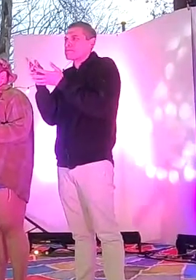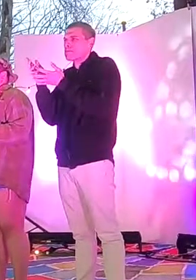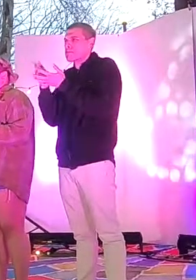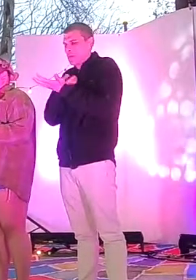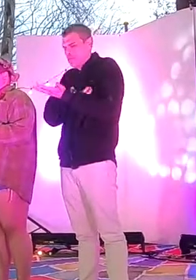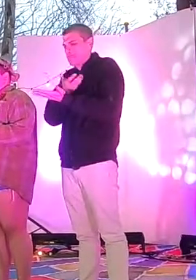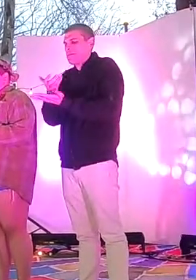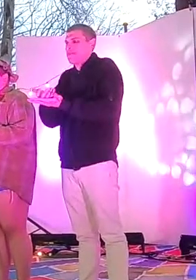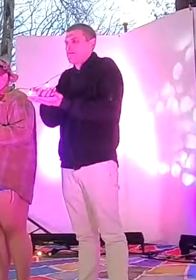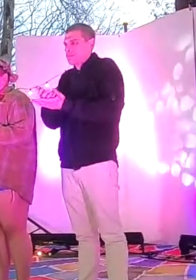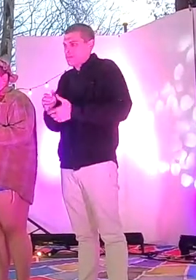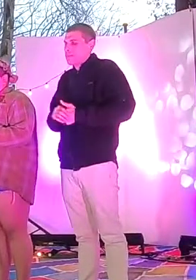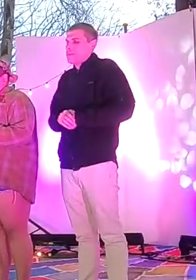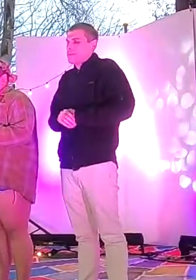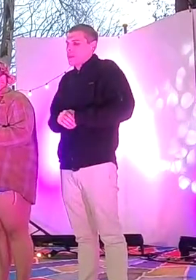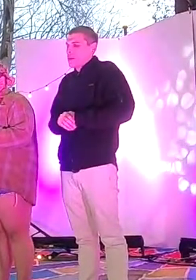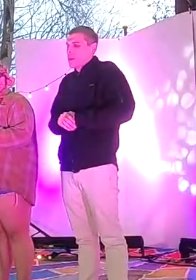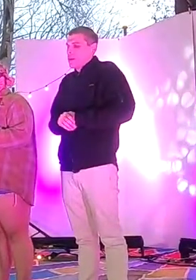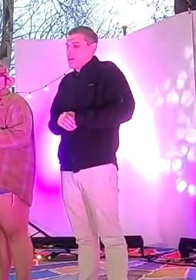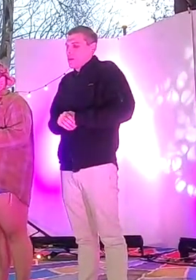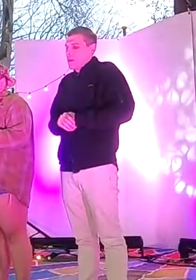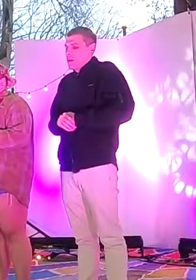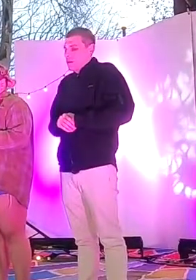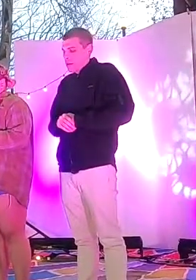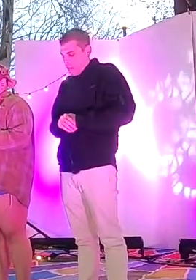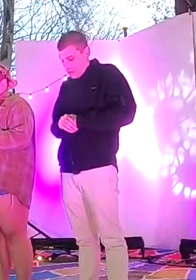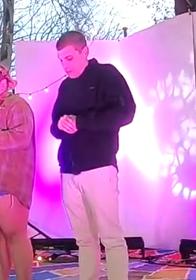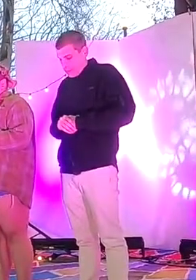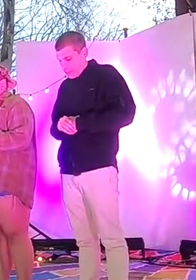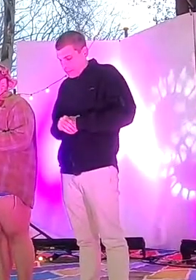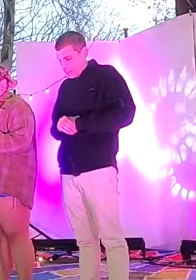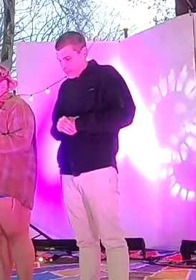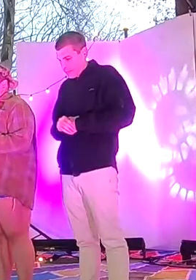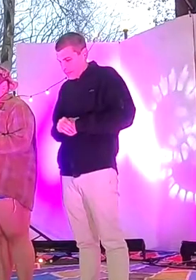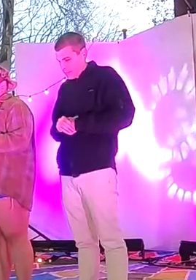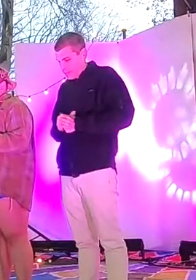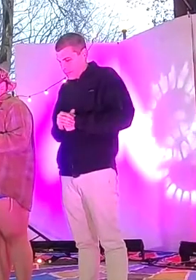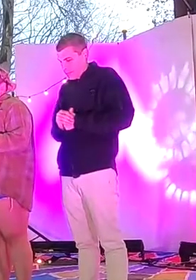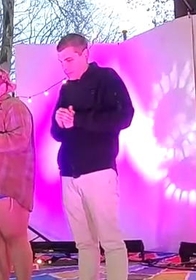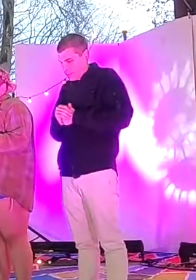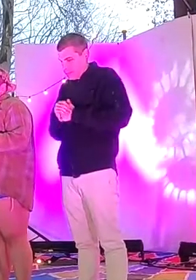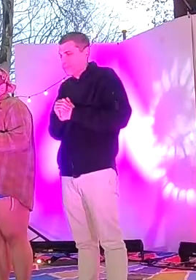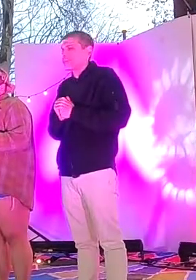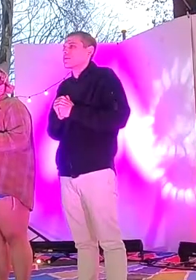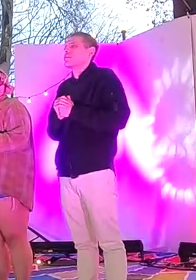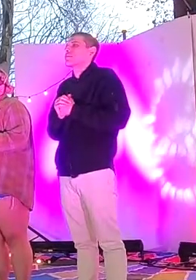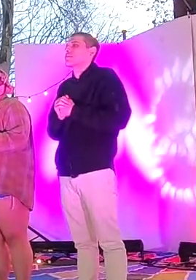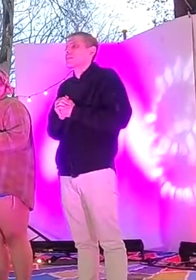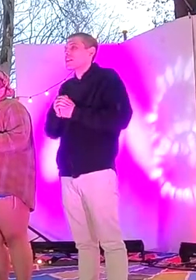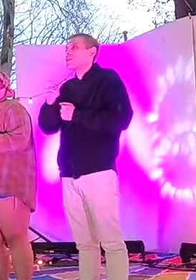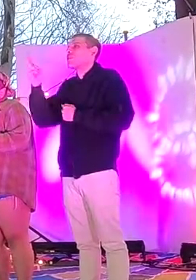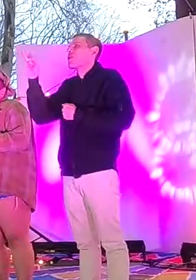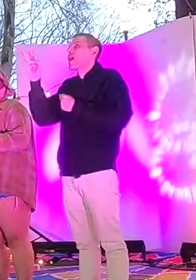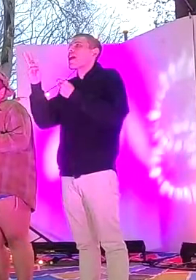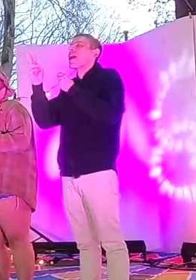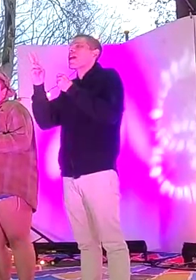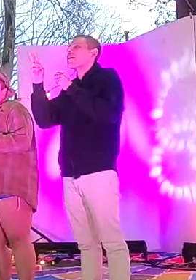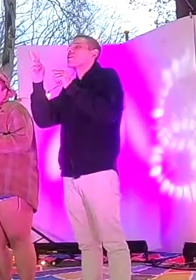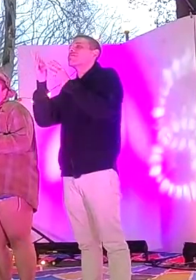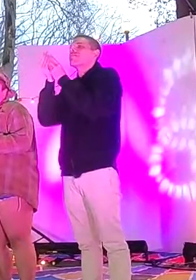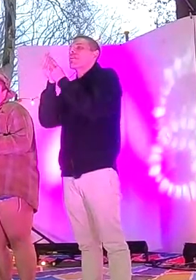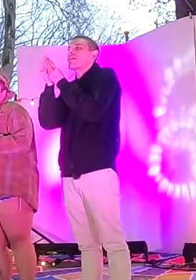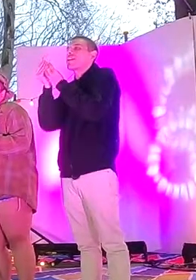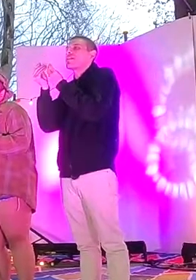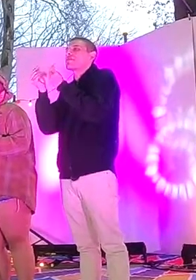with my father. Fade into you, the way the sun fades to